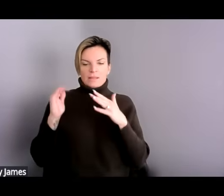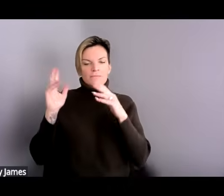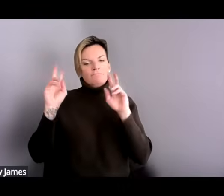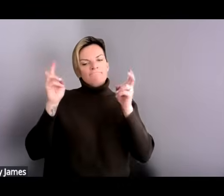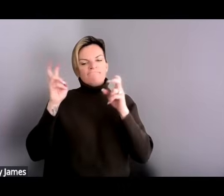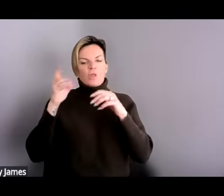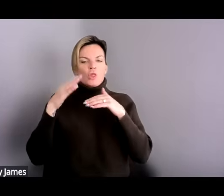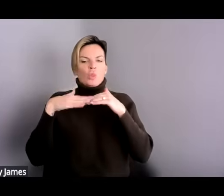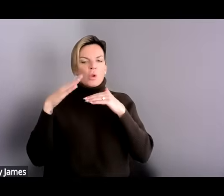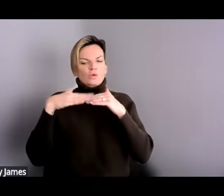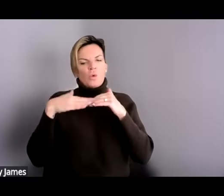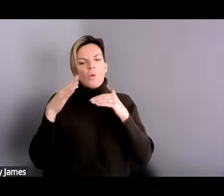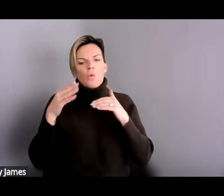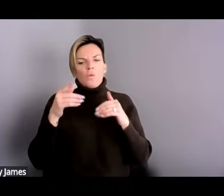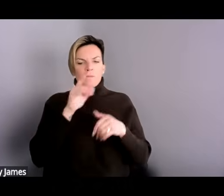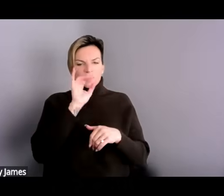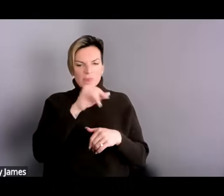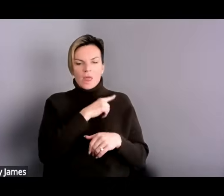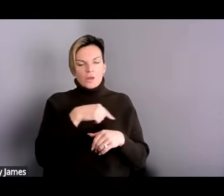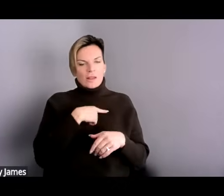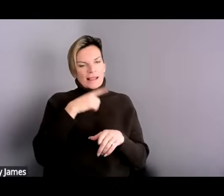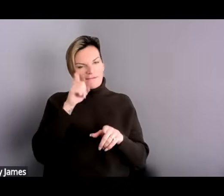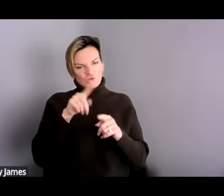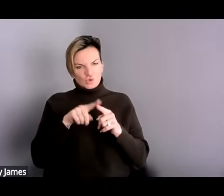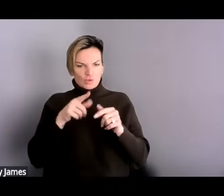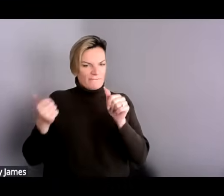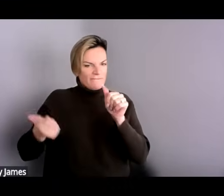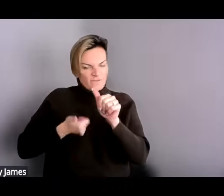Yeah. Yes. Yeah. Okay.